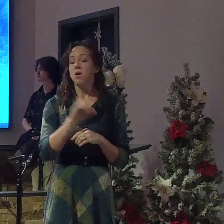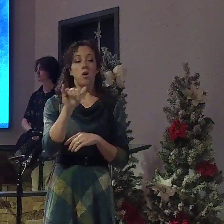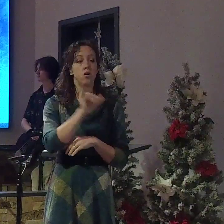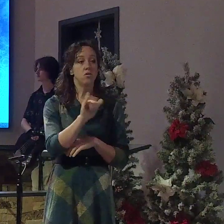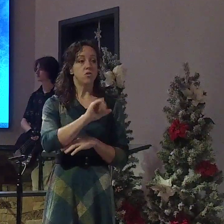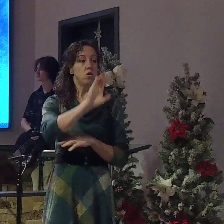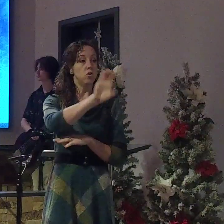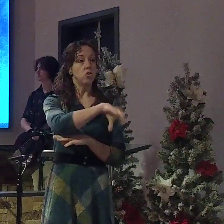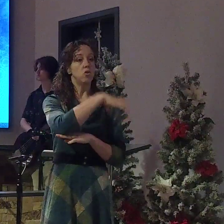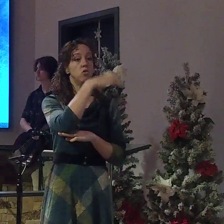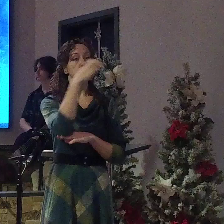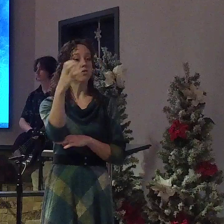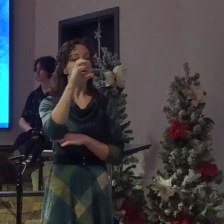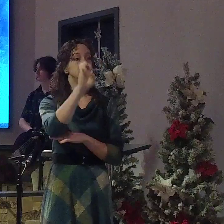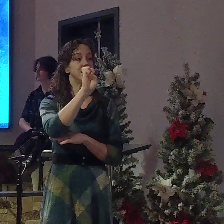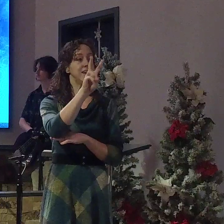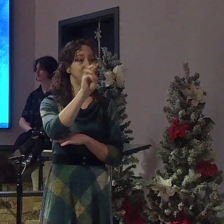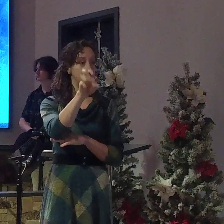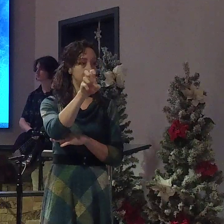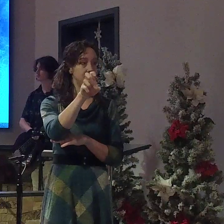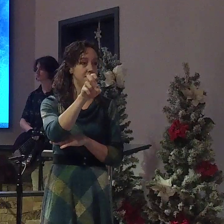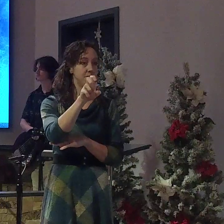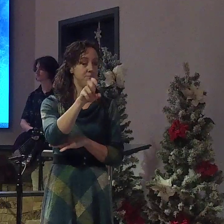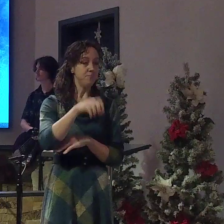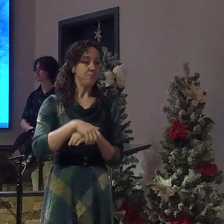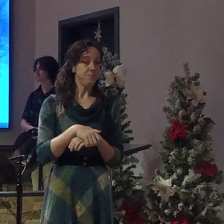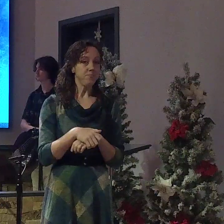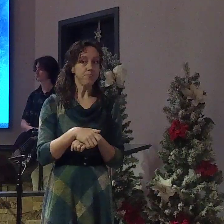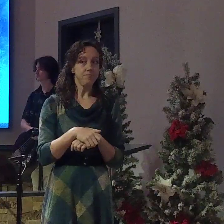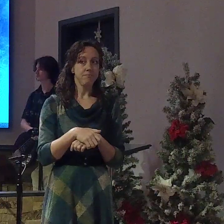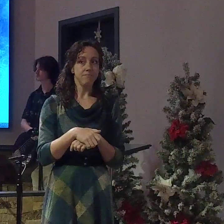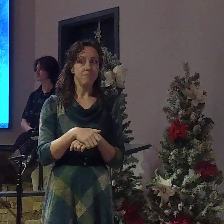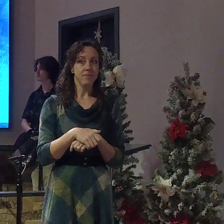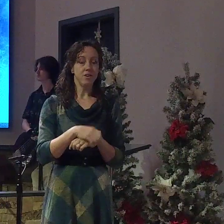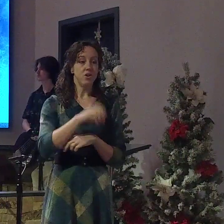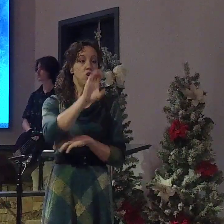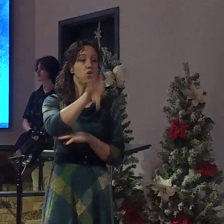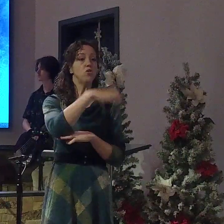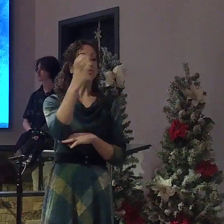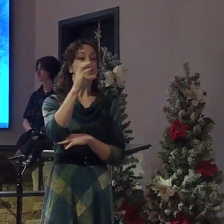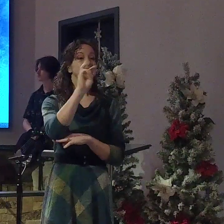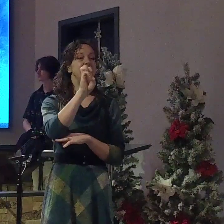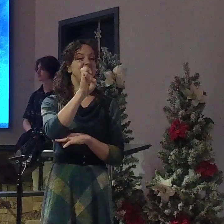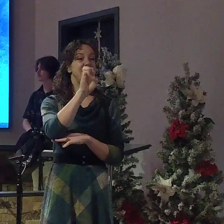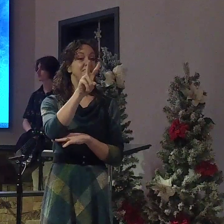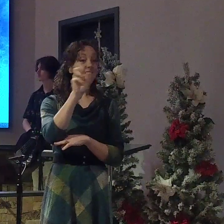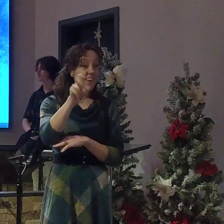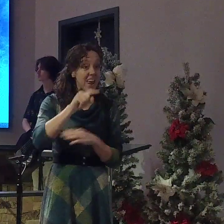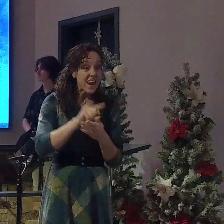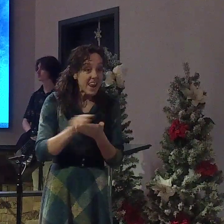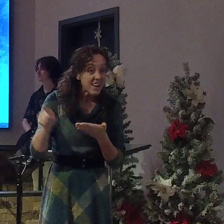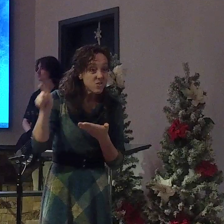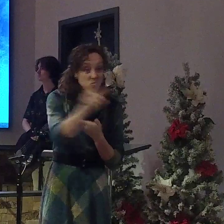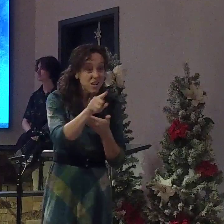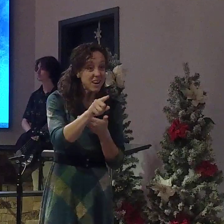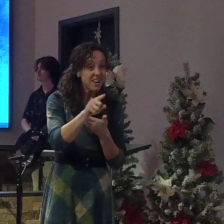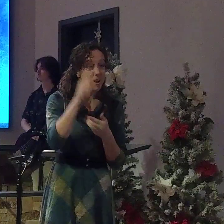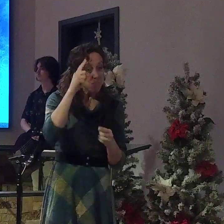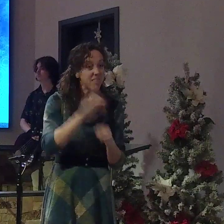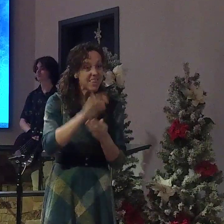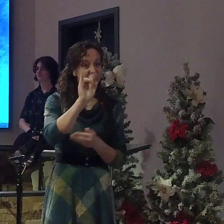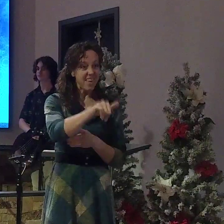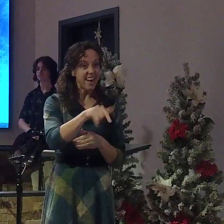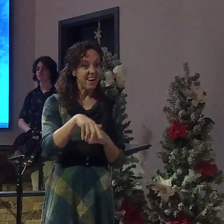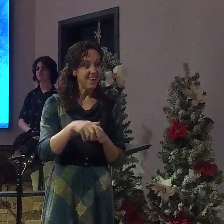yesterday. So feel free to spread that information. And also, if you're serving during the first shift today, you could be here a little earlier. We'd